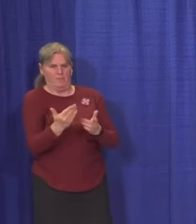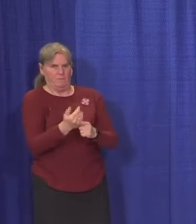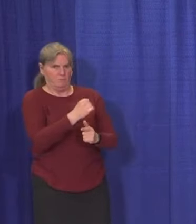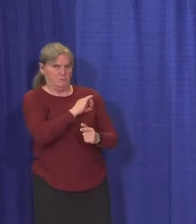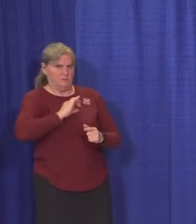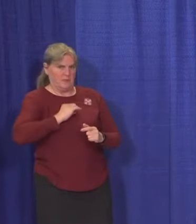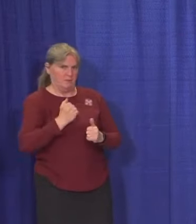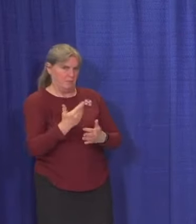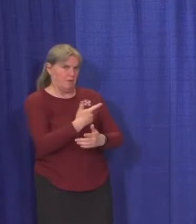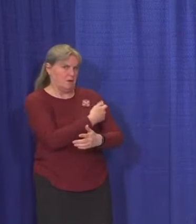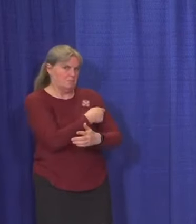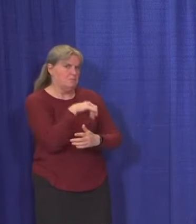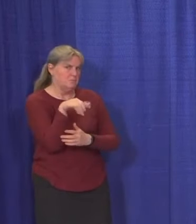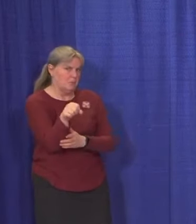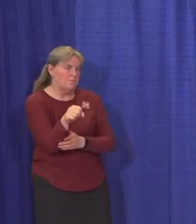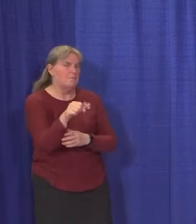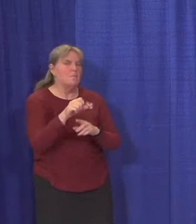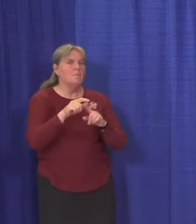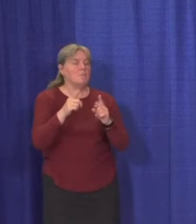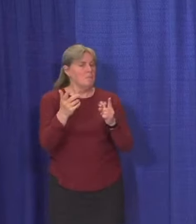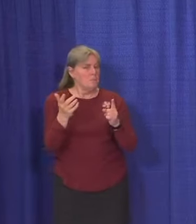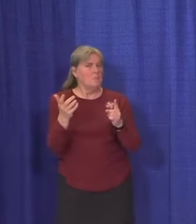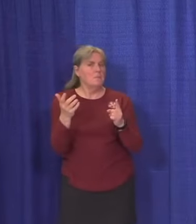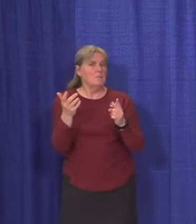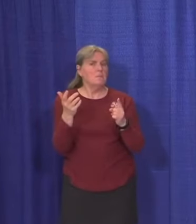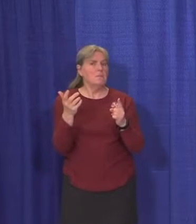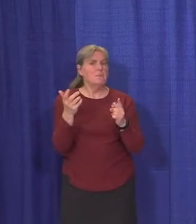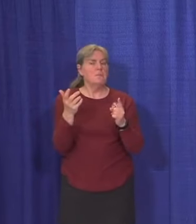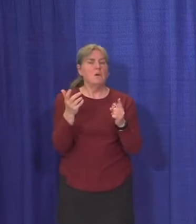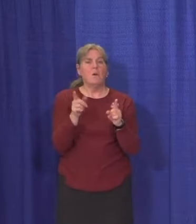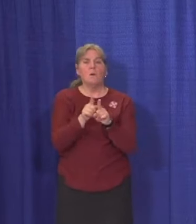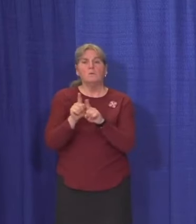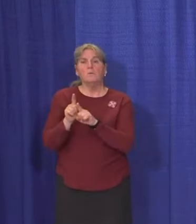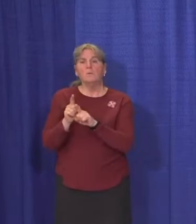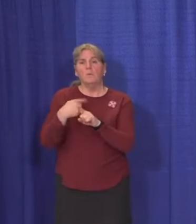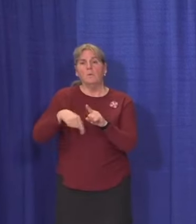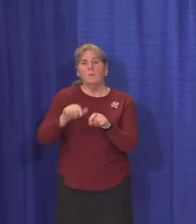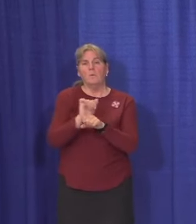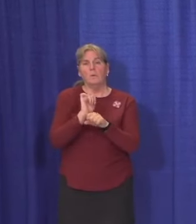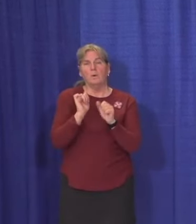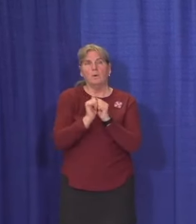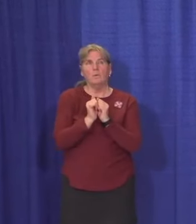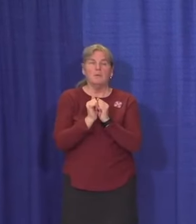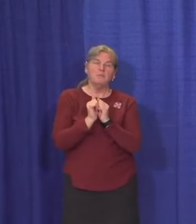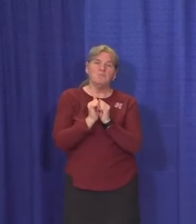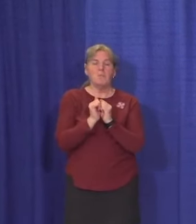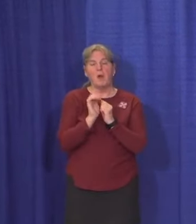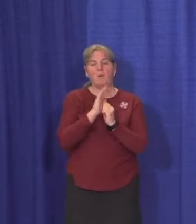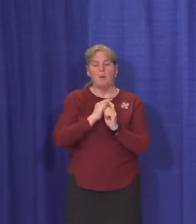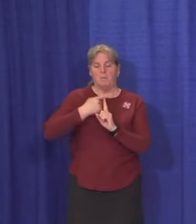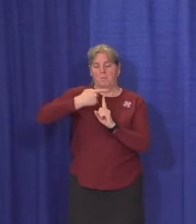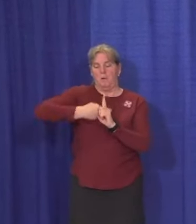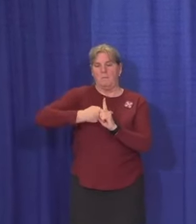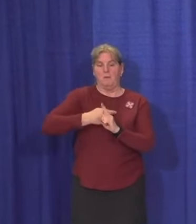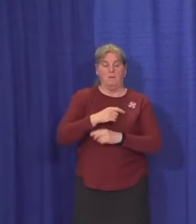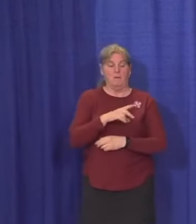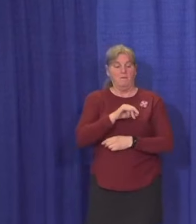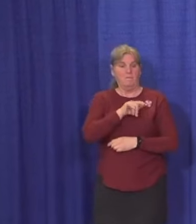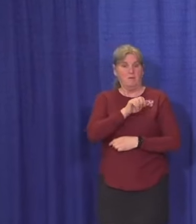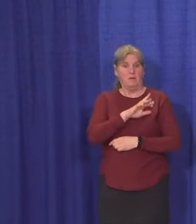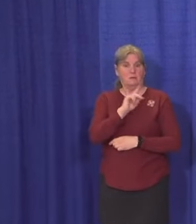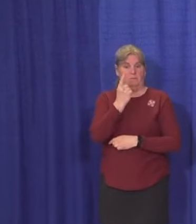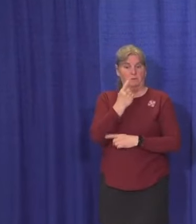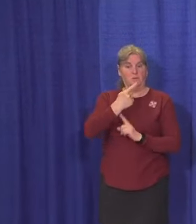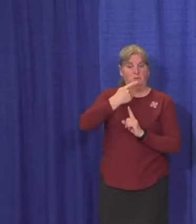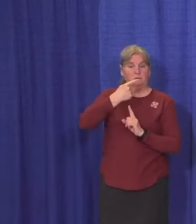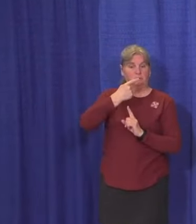for our immunizers. And we will be working with approximately a 1 month dosing interval between the first and second